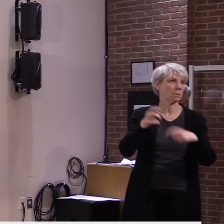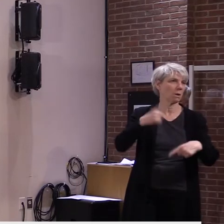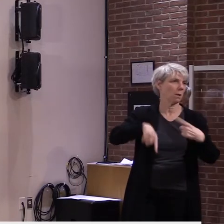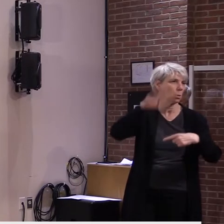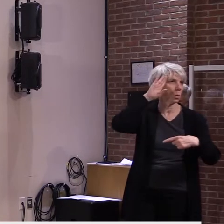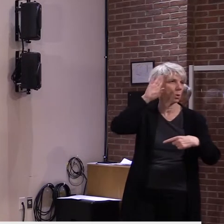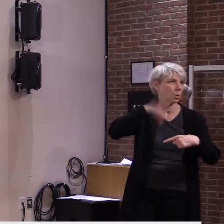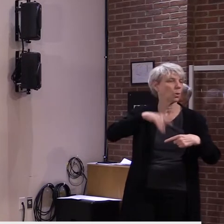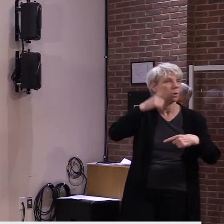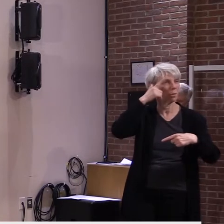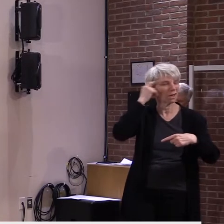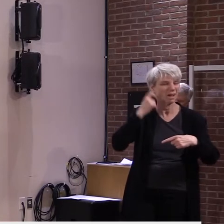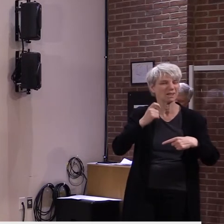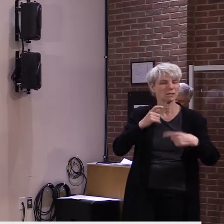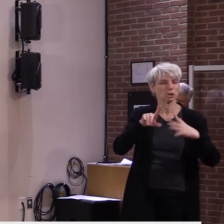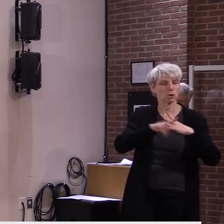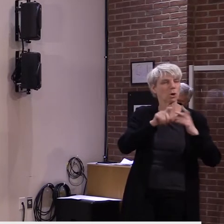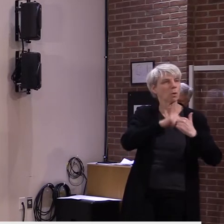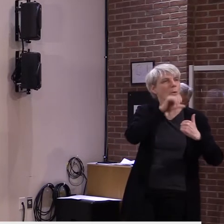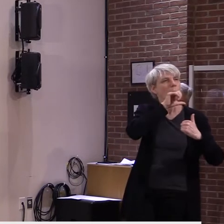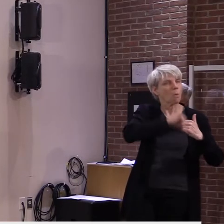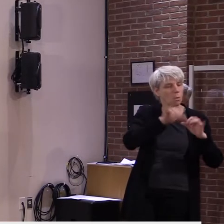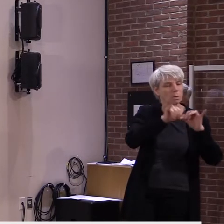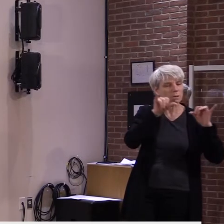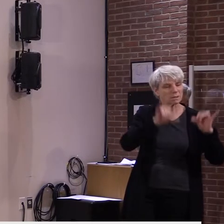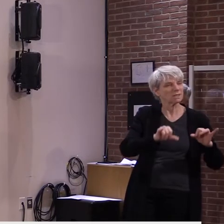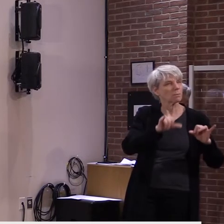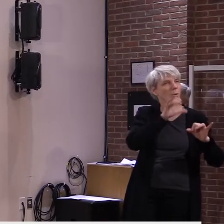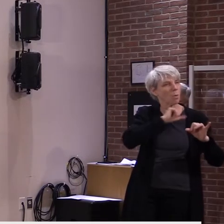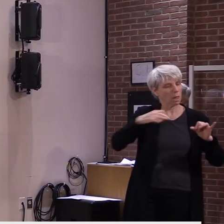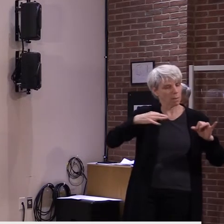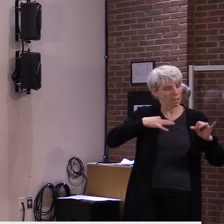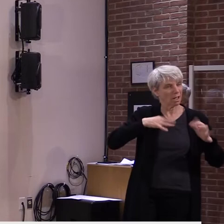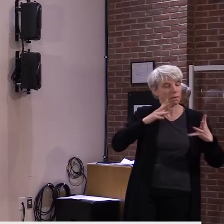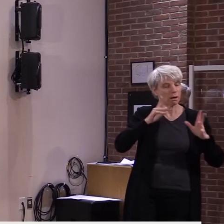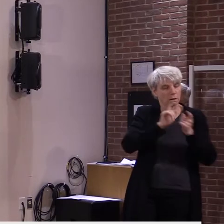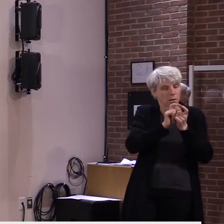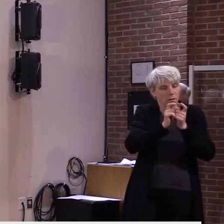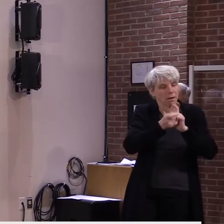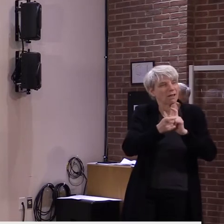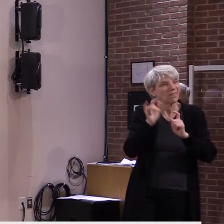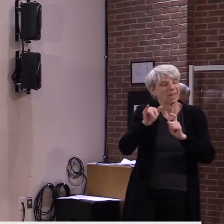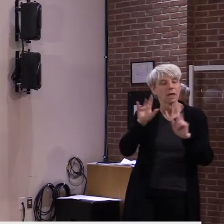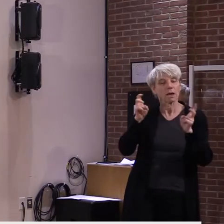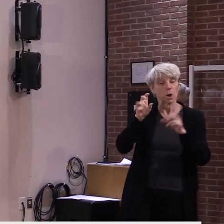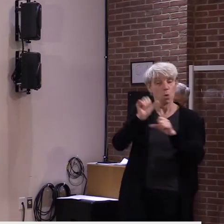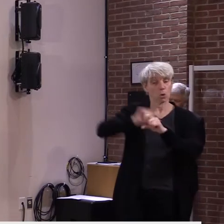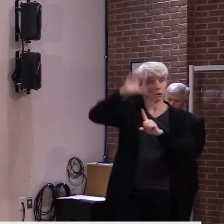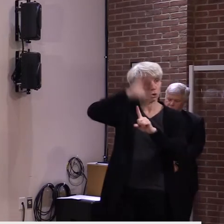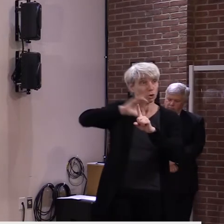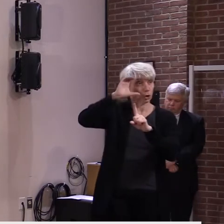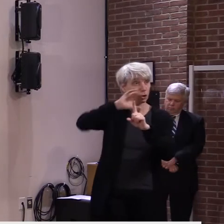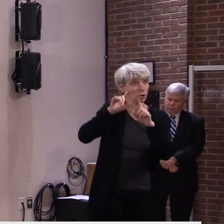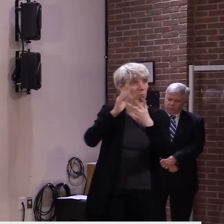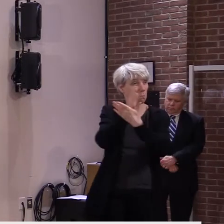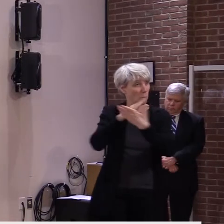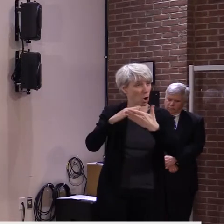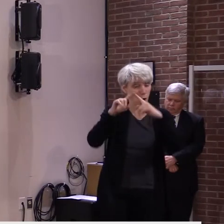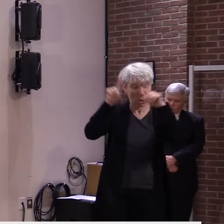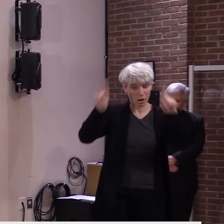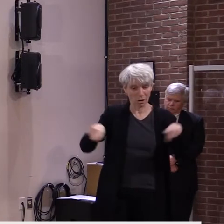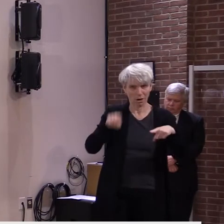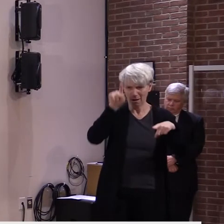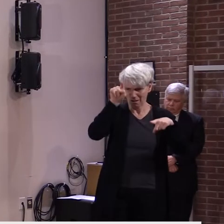problems restarting a very complex process like work search, where there's a lot of questions and scenarios and